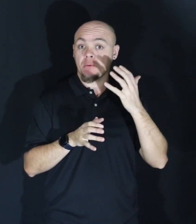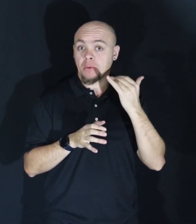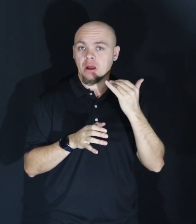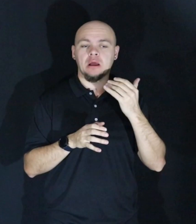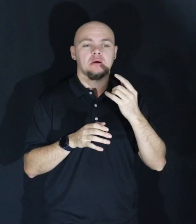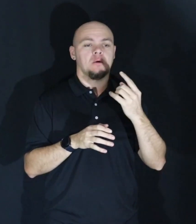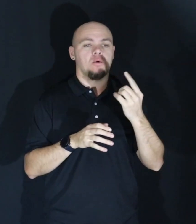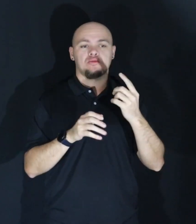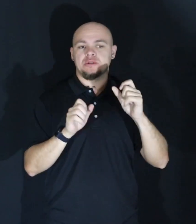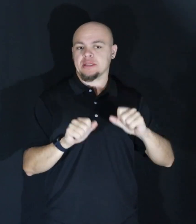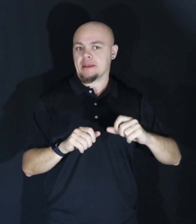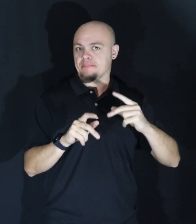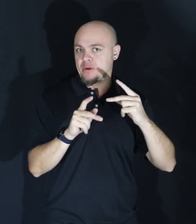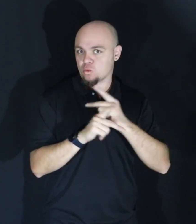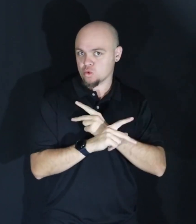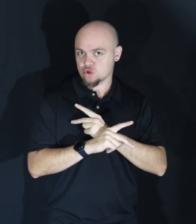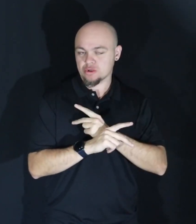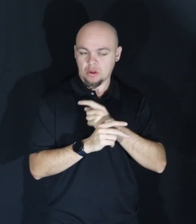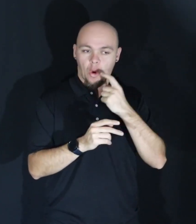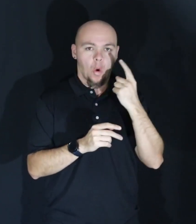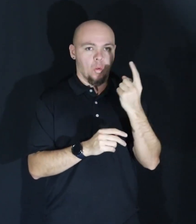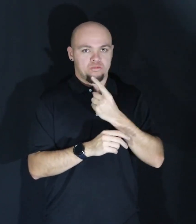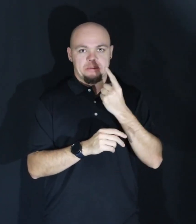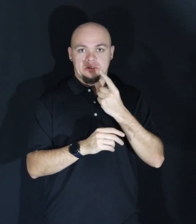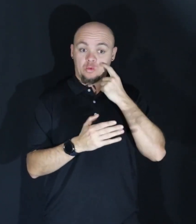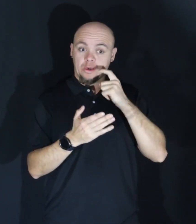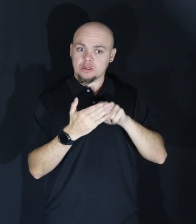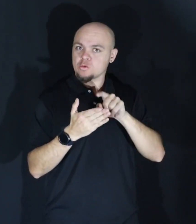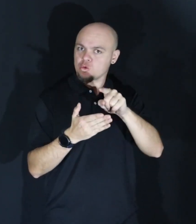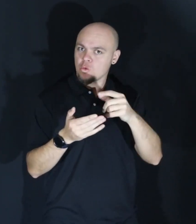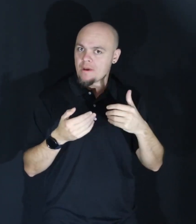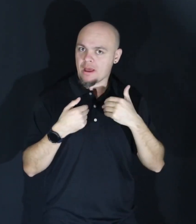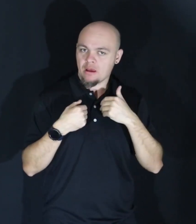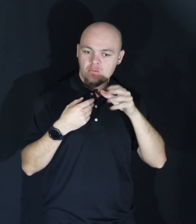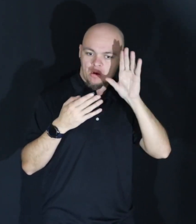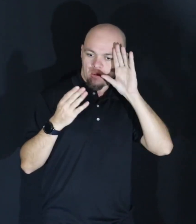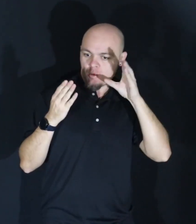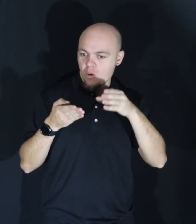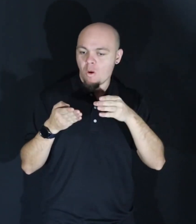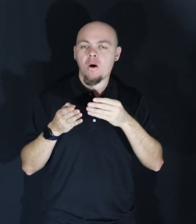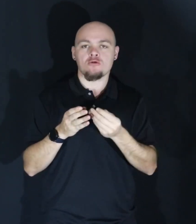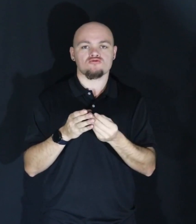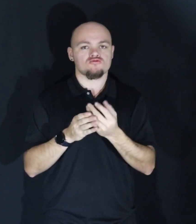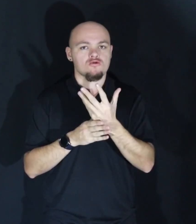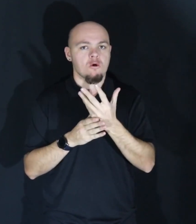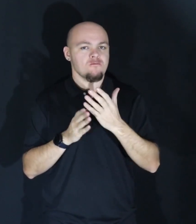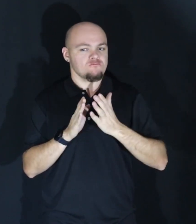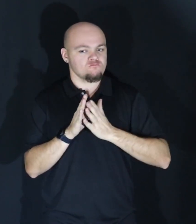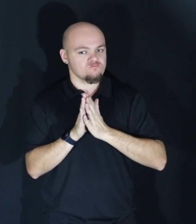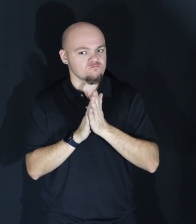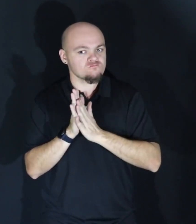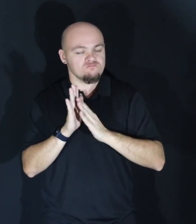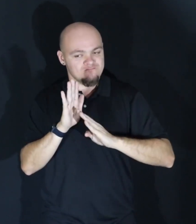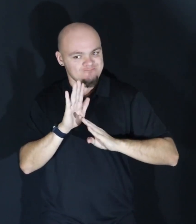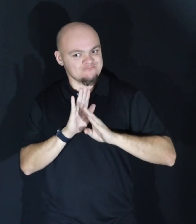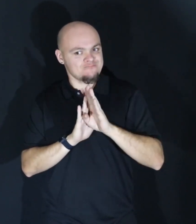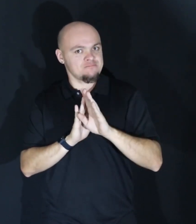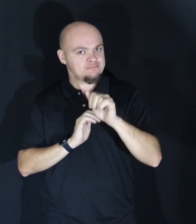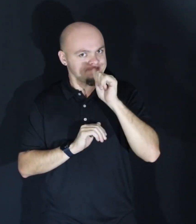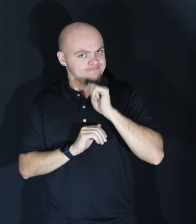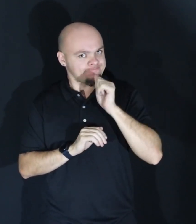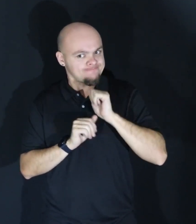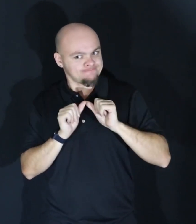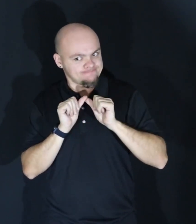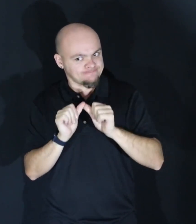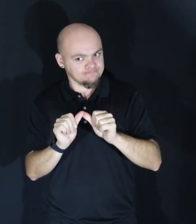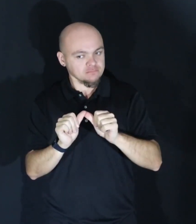always. Recognizing what you do have can shift your focus and provide growth and foster resilience.